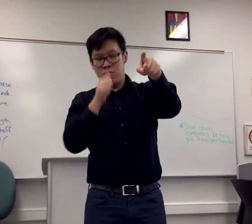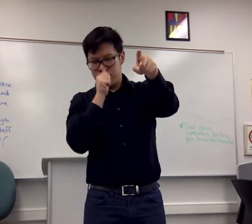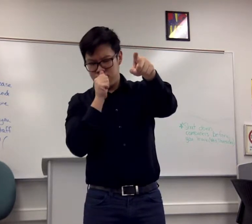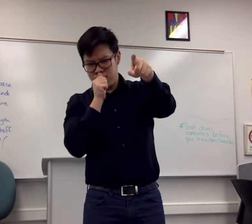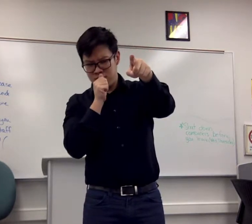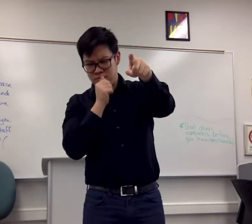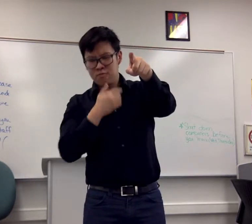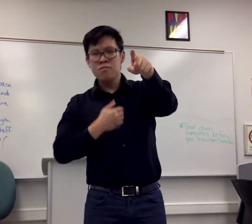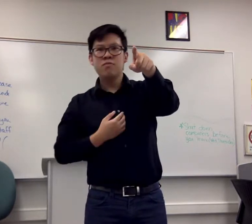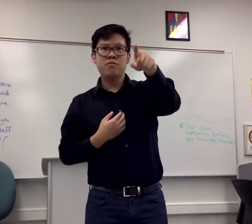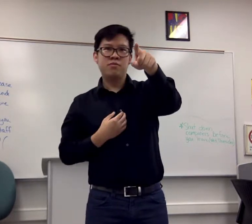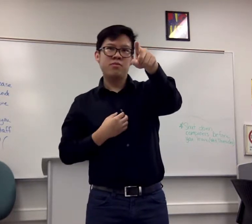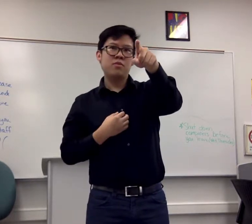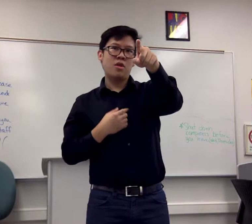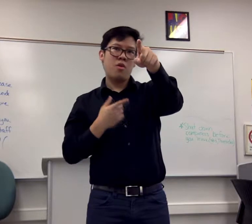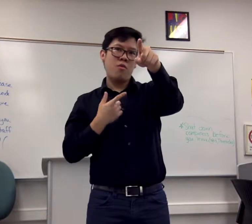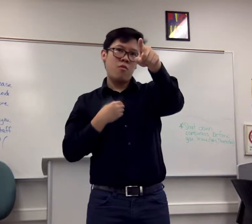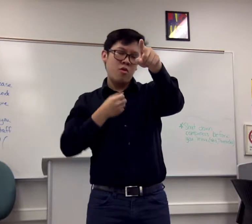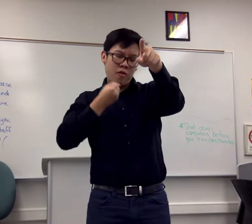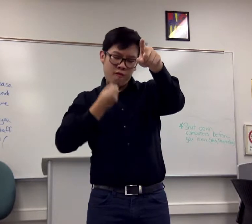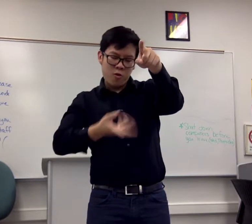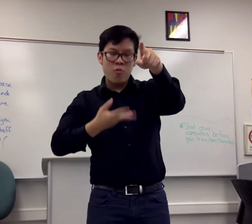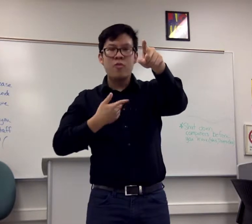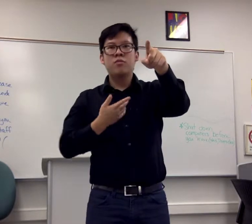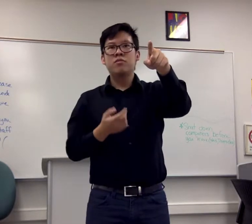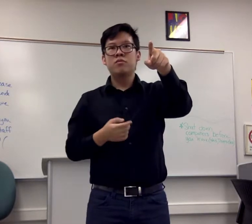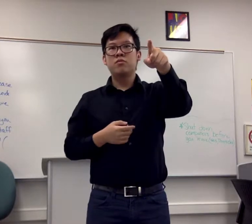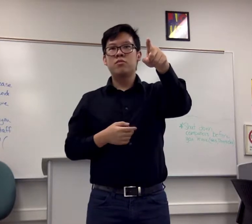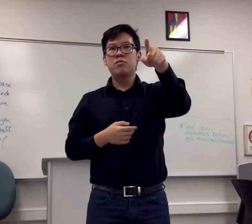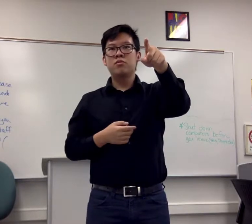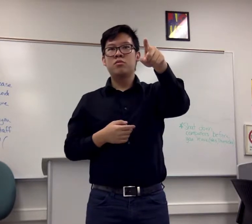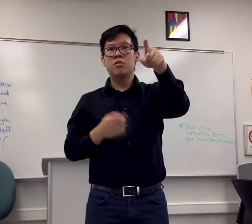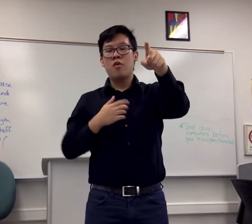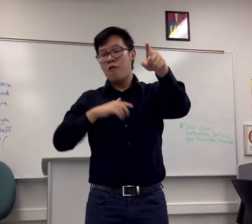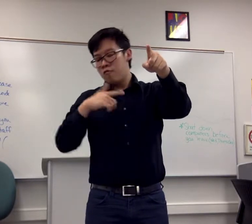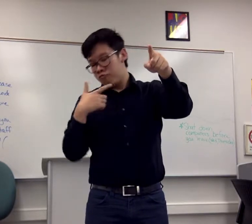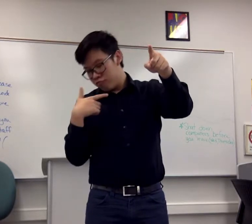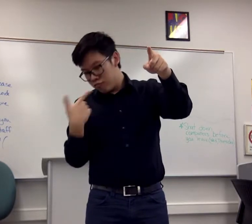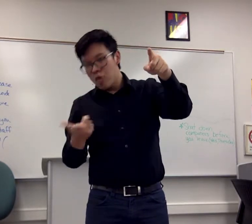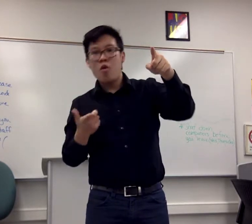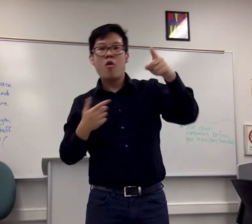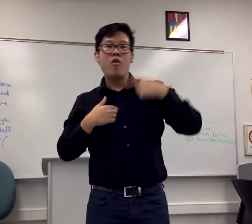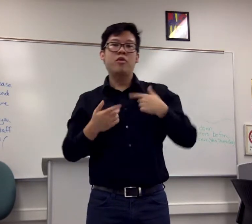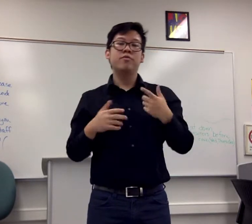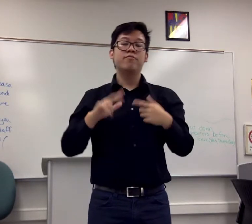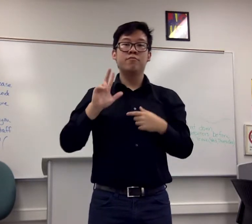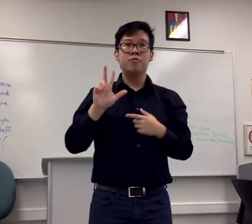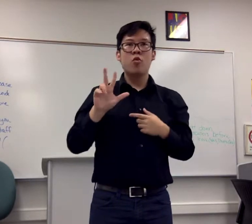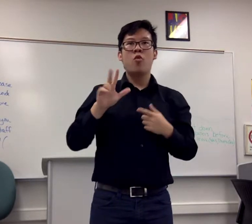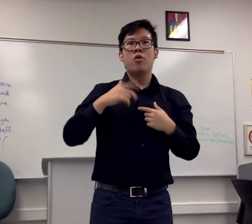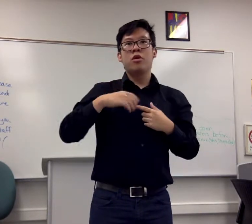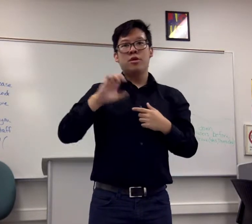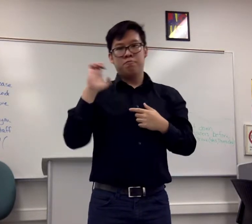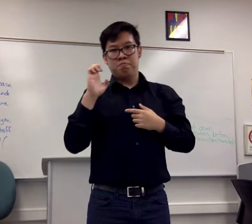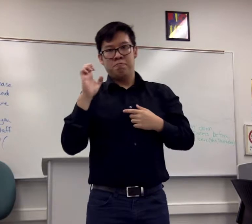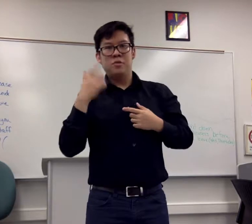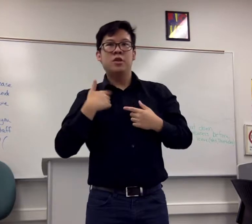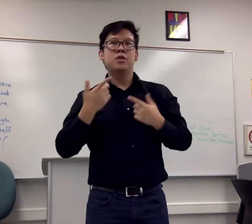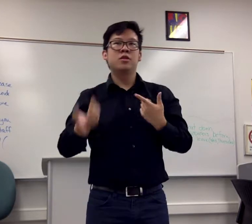because those 3 other occurrences, regardless if it was the same deaf consumer,